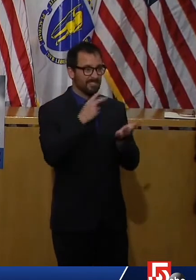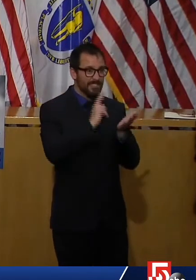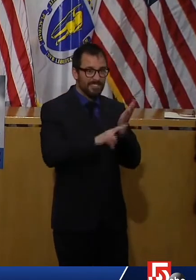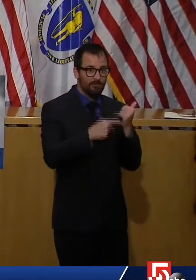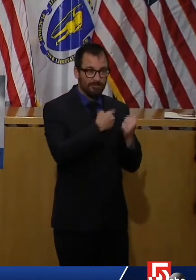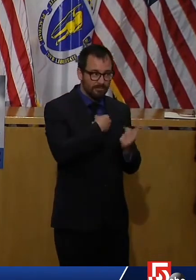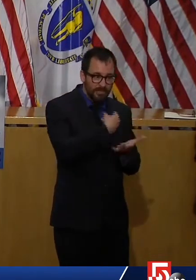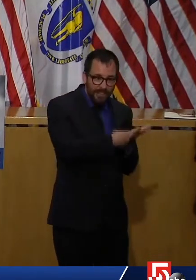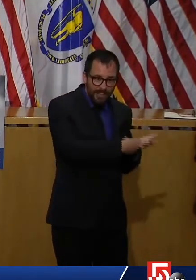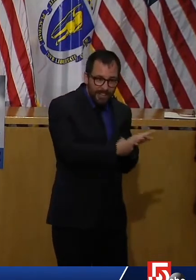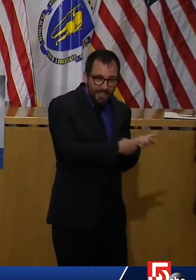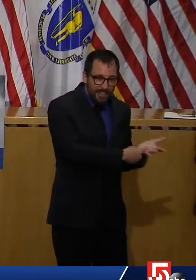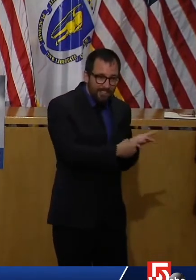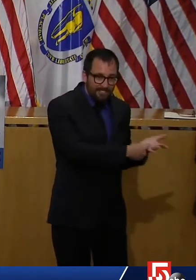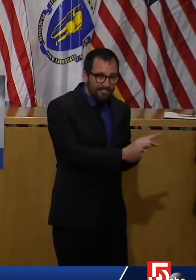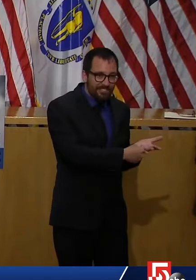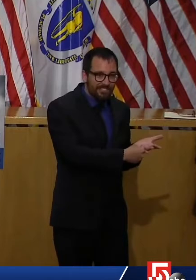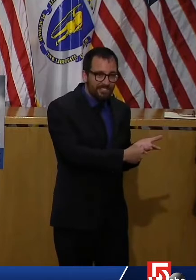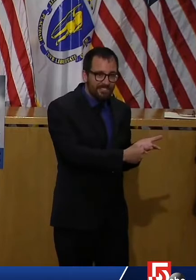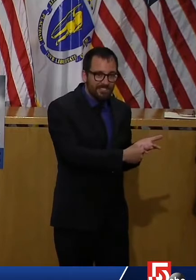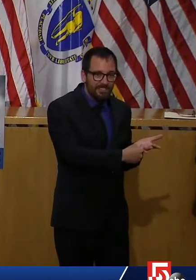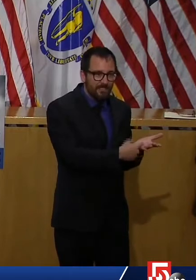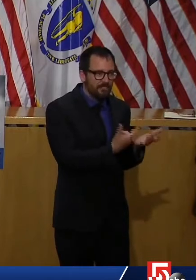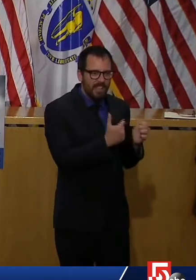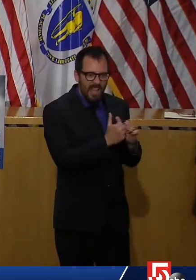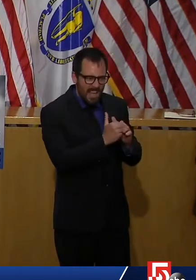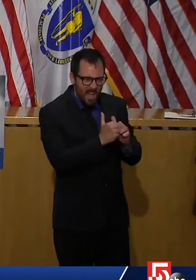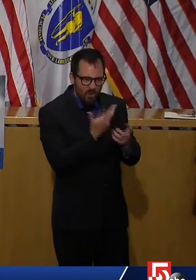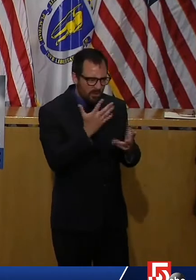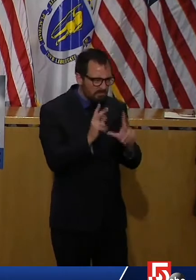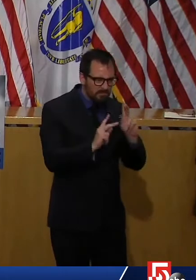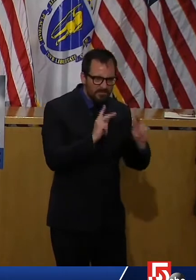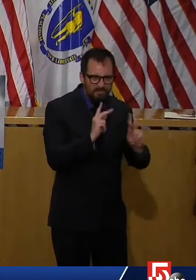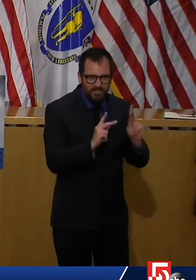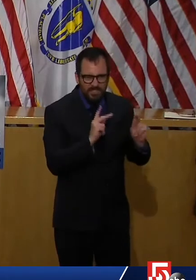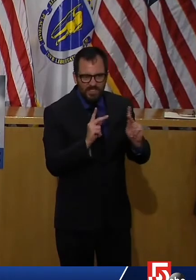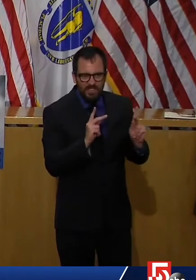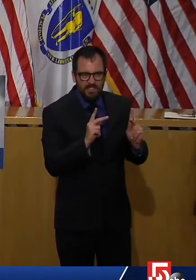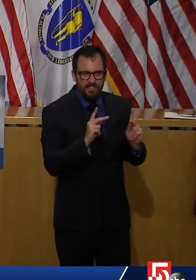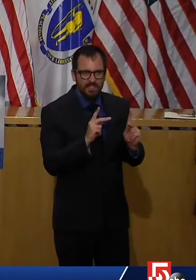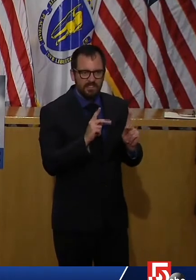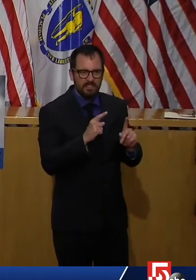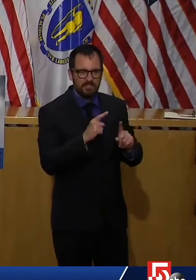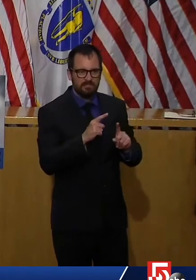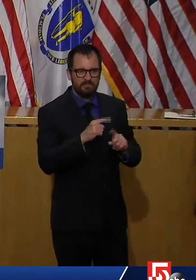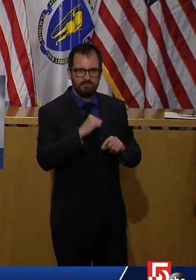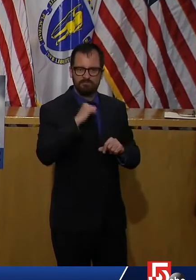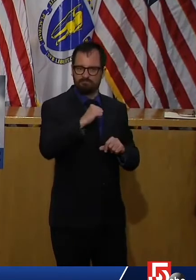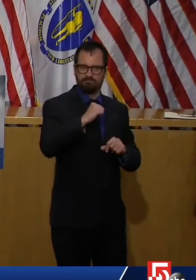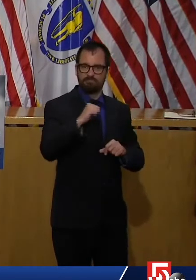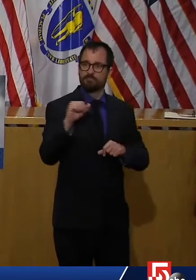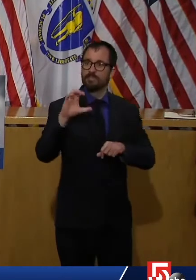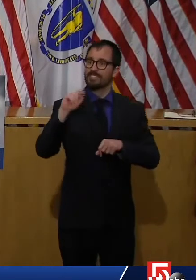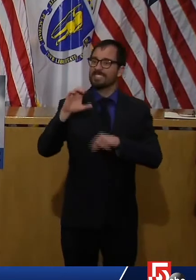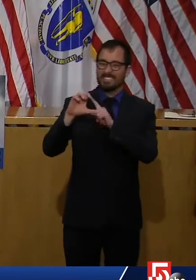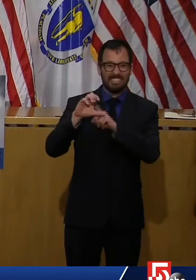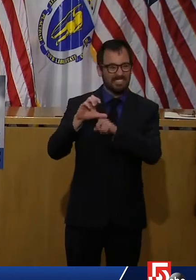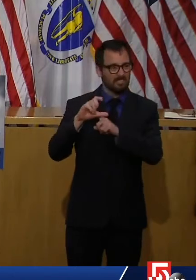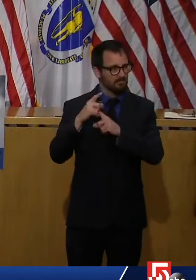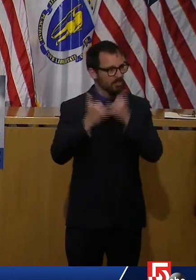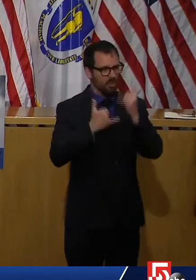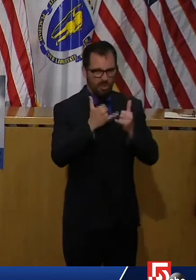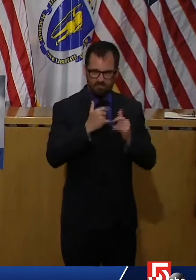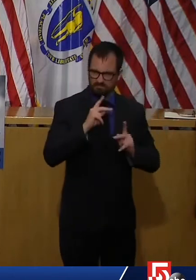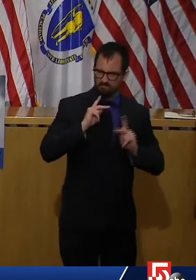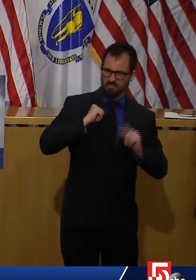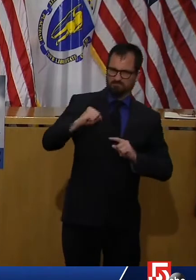back to something that looked like a new normal without doing something like this. And it's proven to work in a number of other countries.